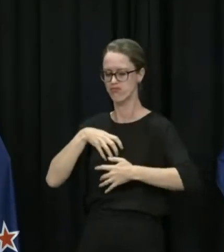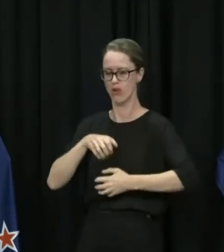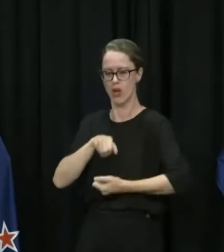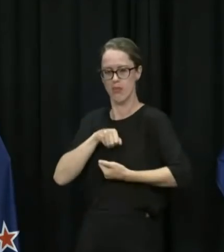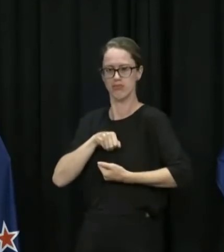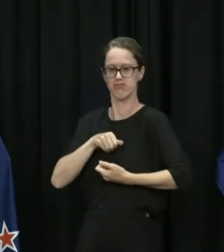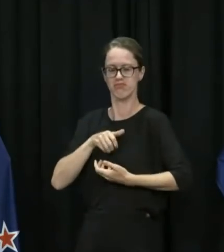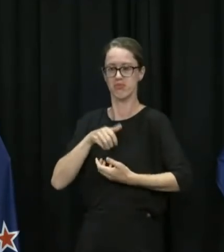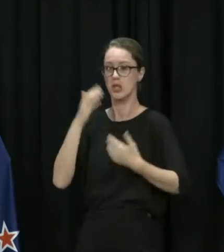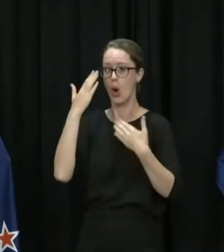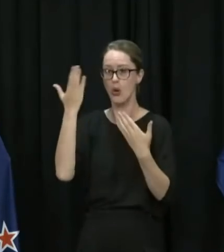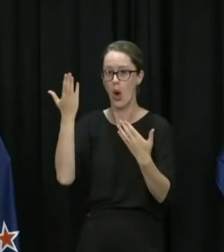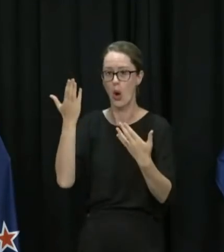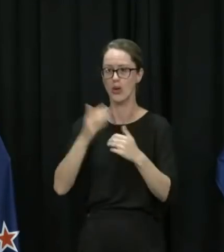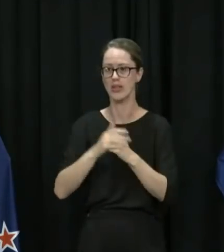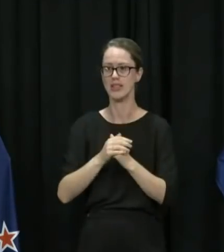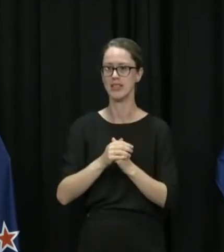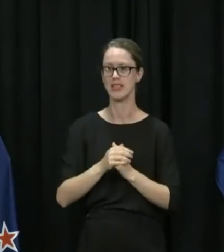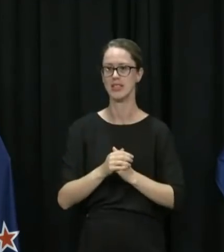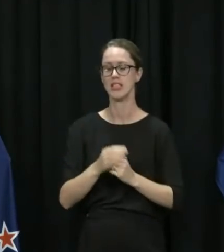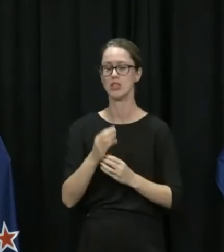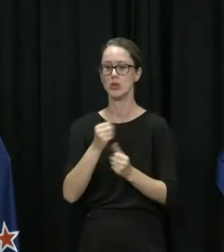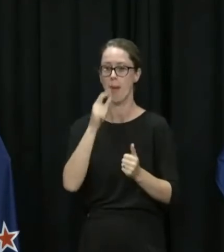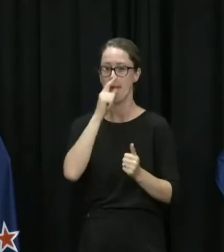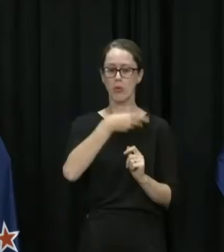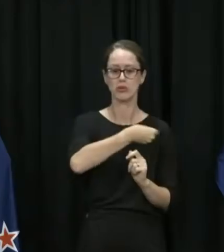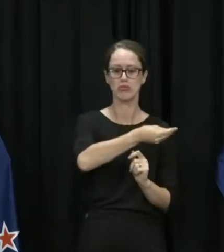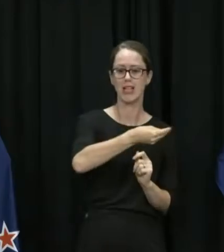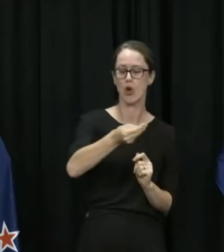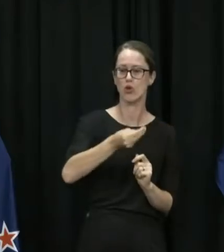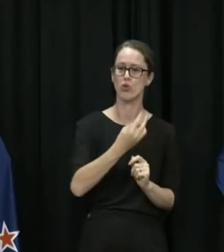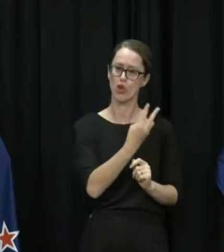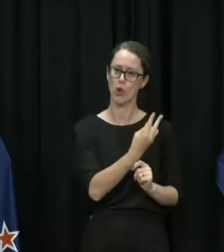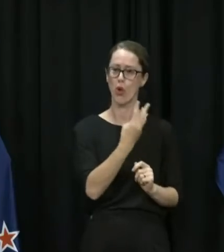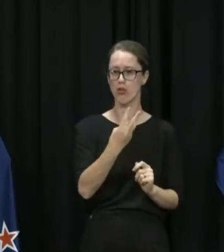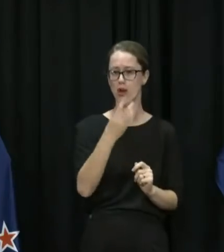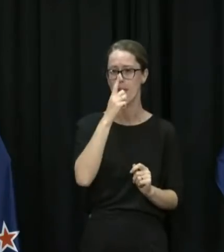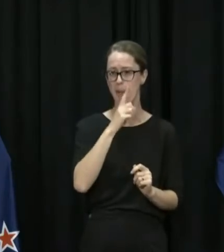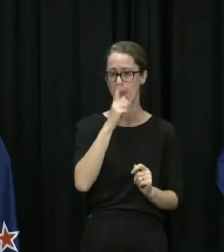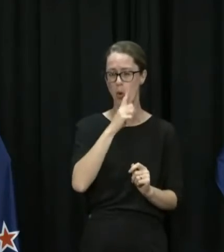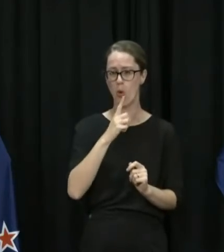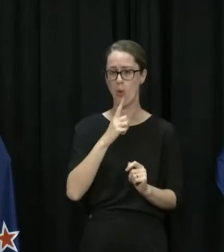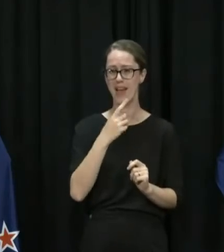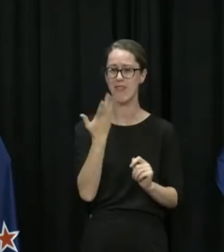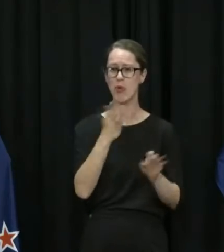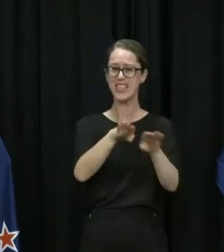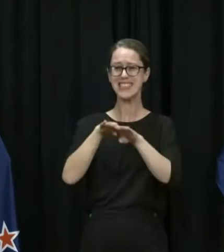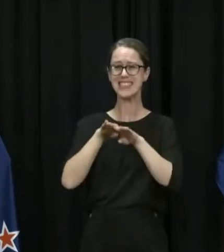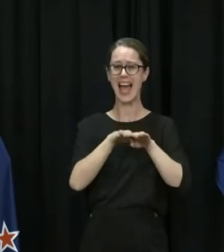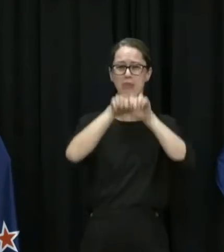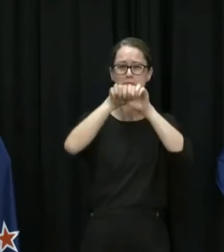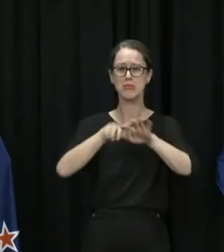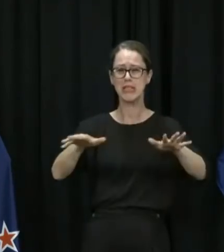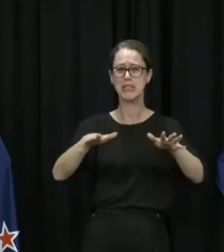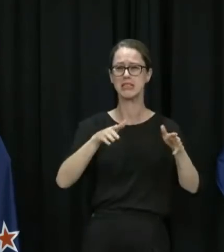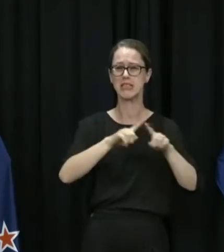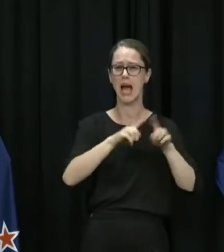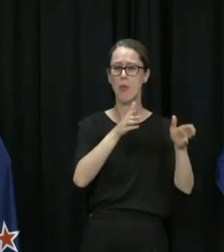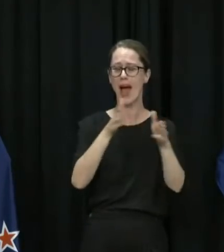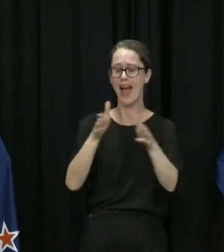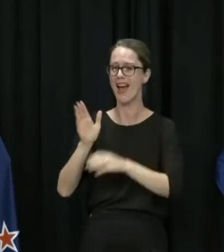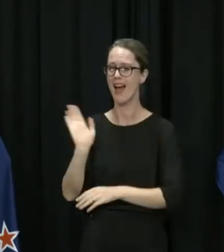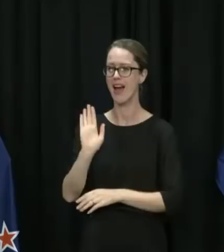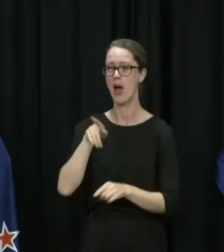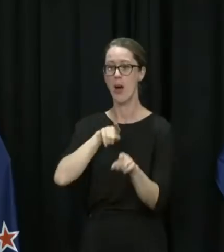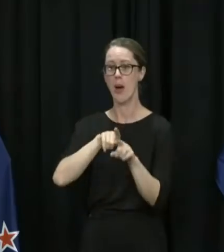we talk about an R value of 2 or 3, that doesn't mean every person infects 2 or 3 others. Most